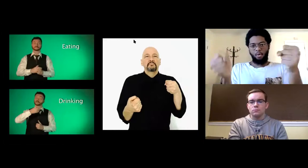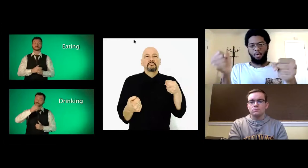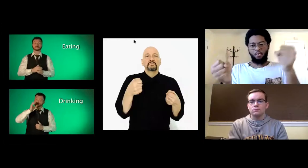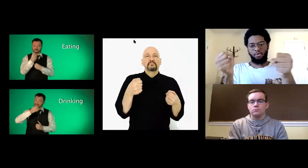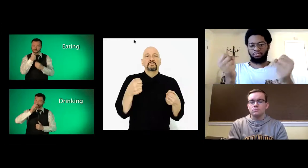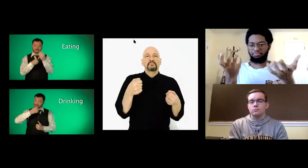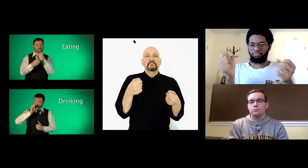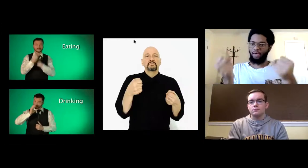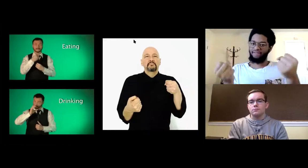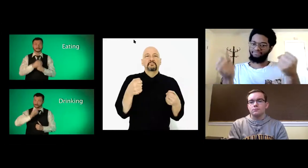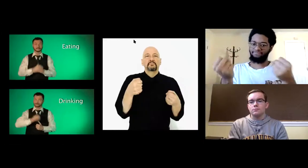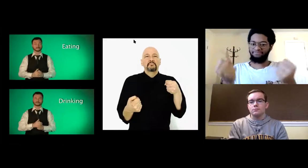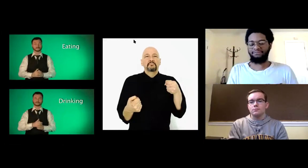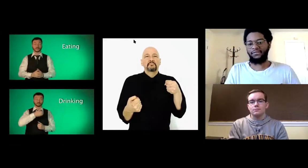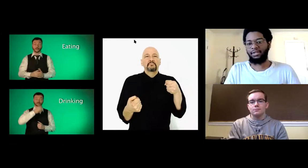appropriate positions.